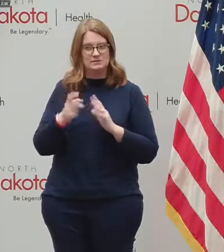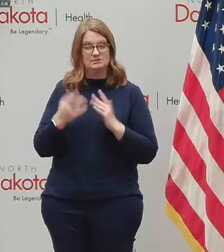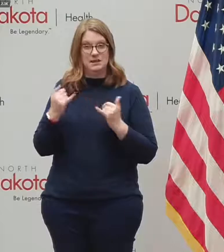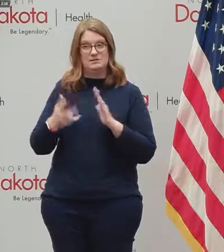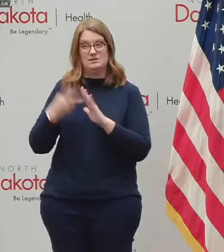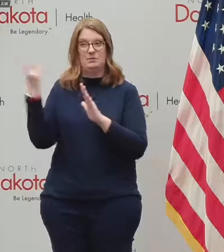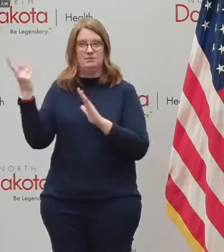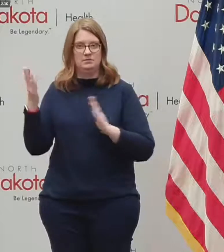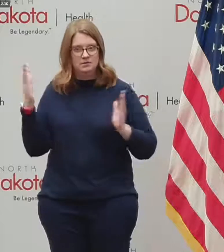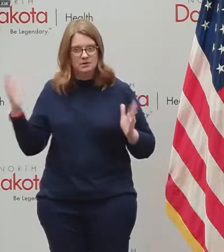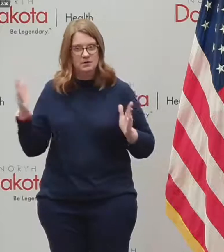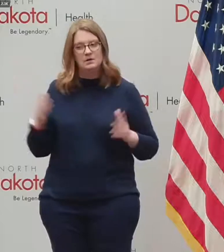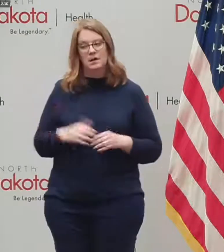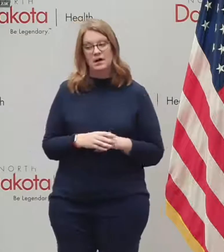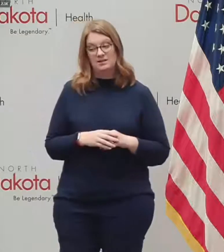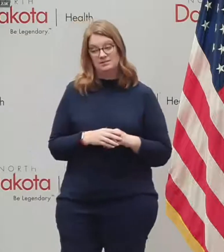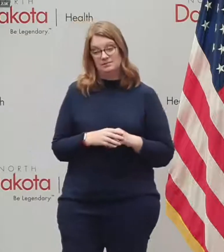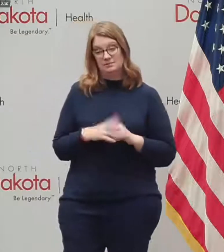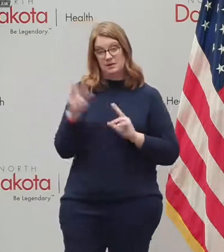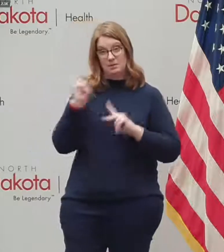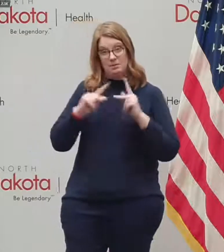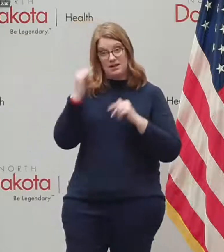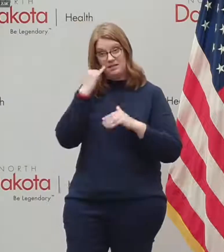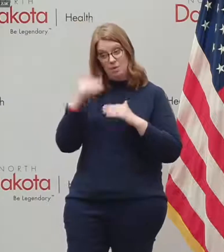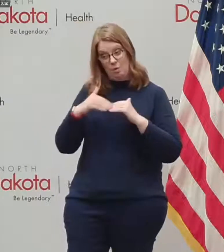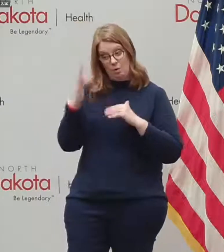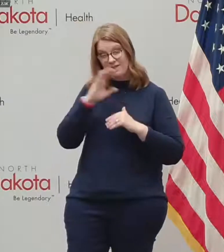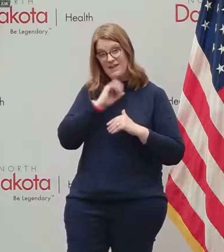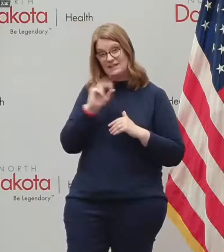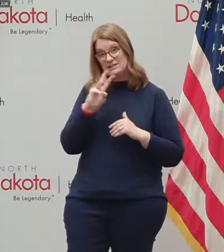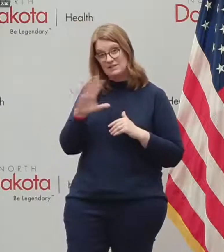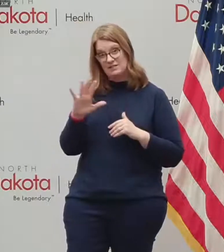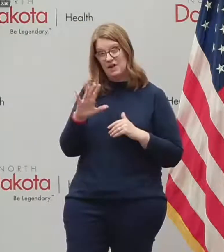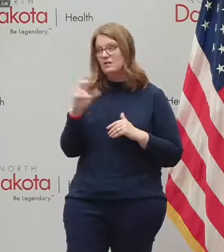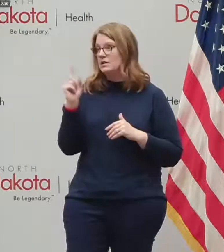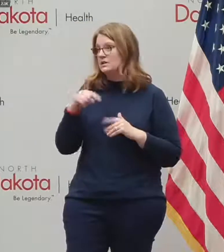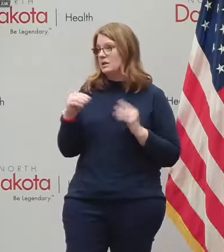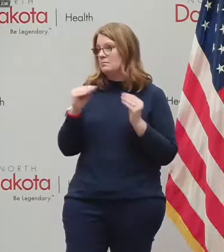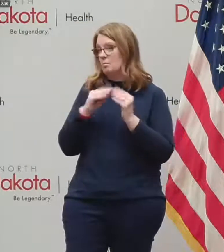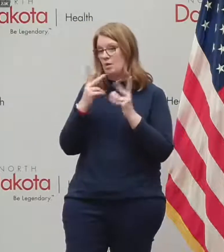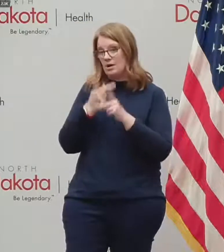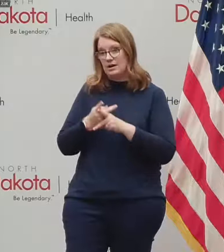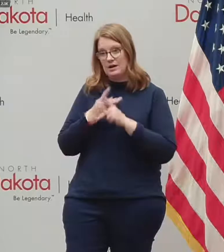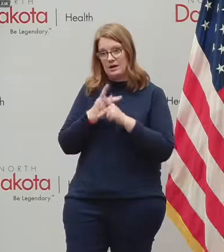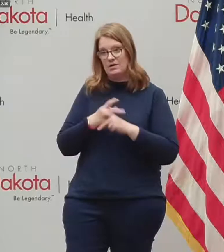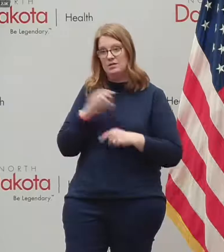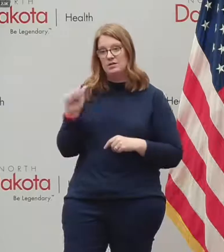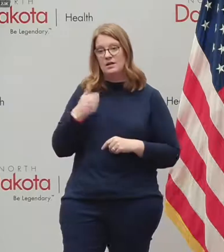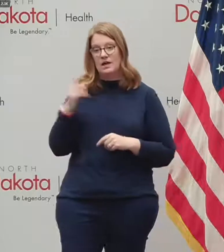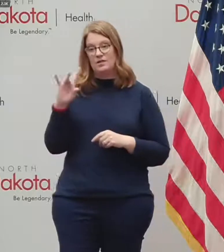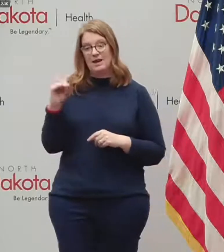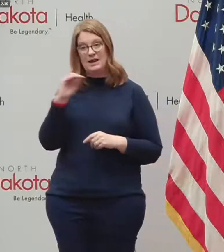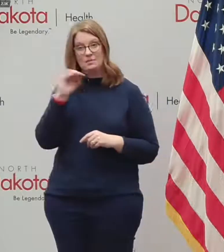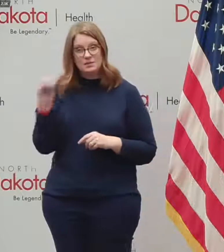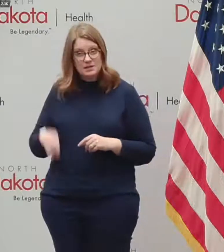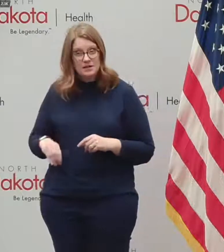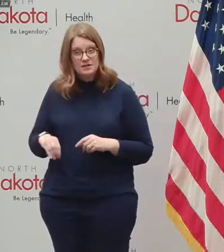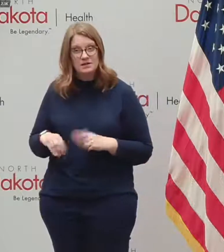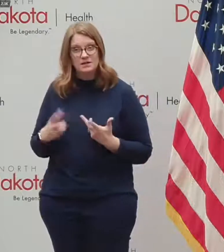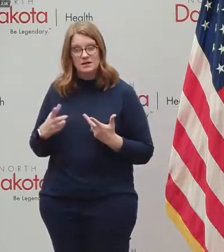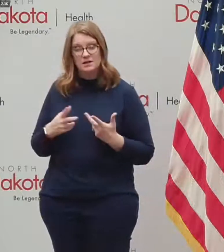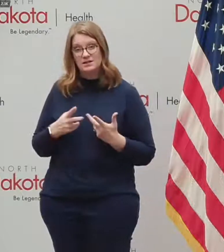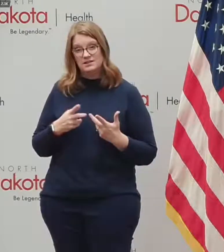over age 65. They're going to need care, and the other 80% of our healthcare capacity is going towards very important